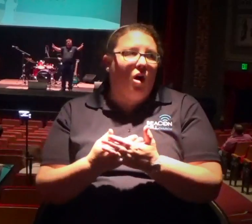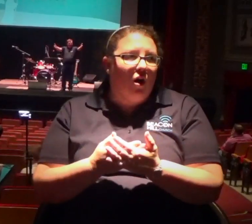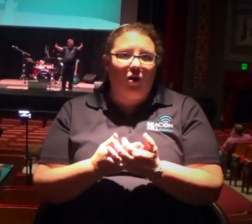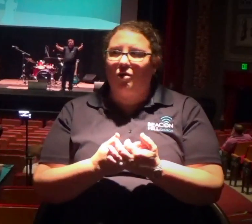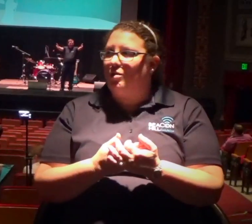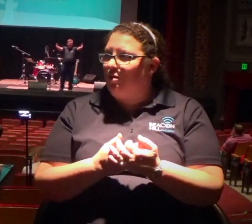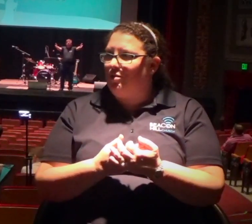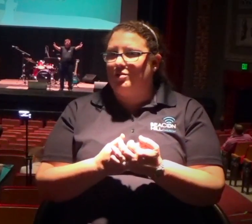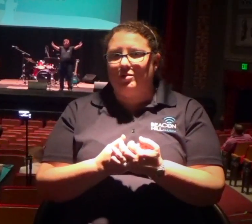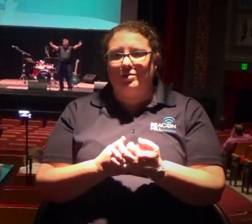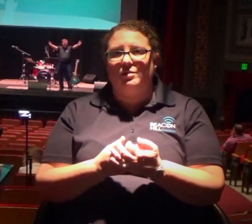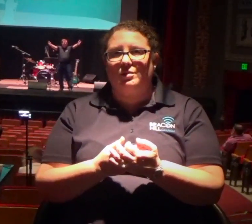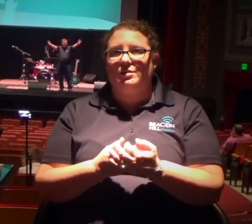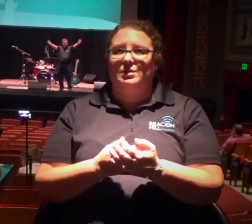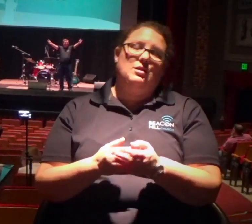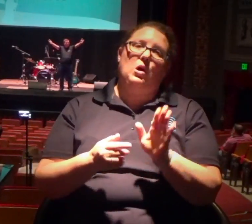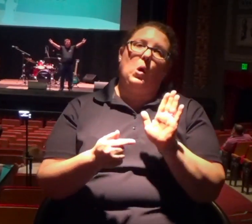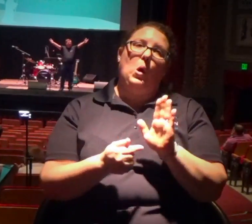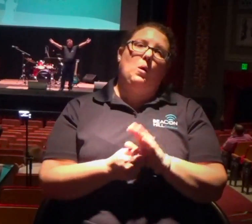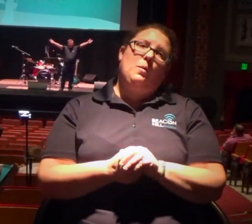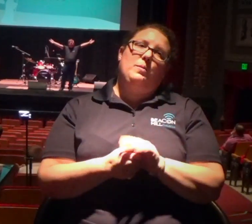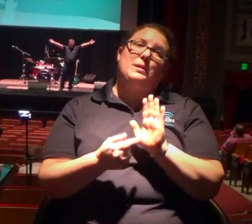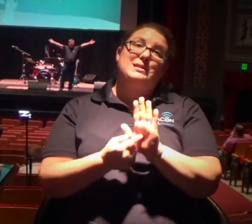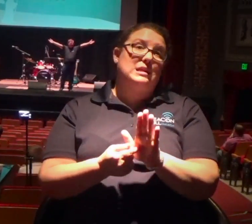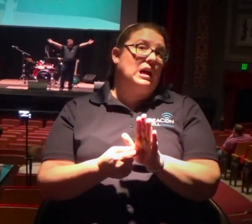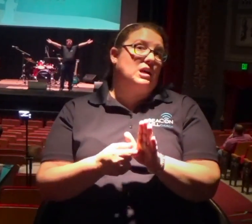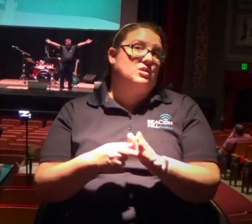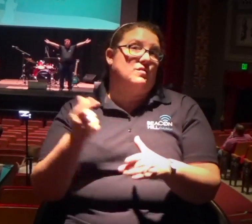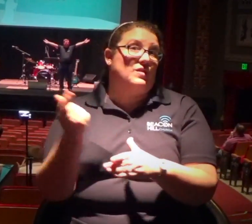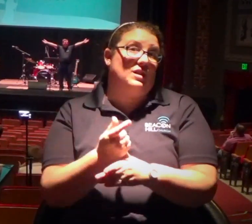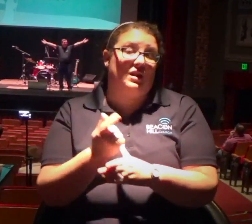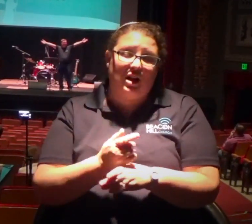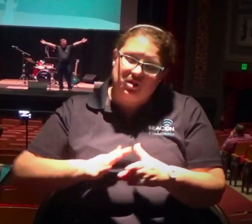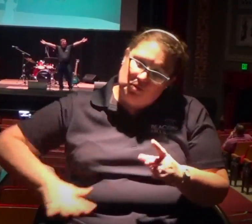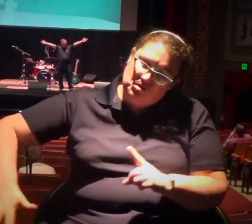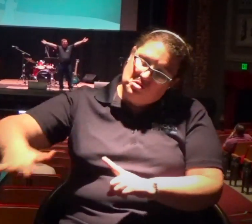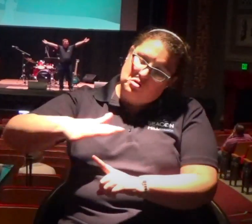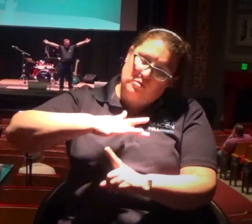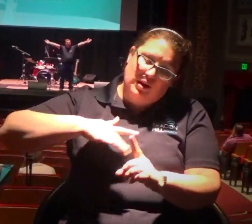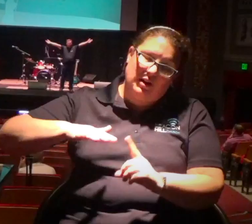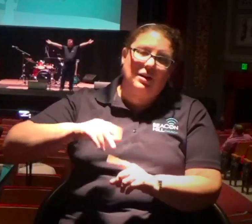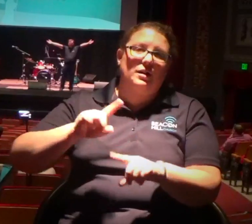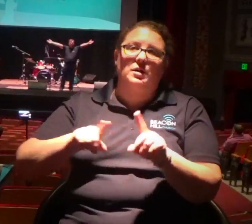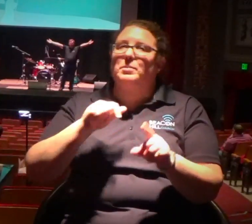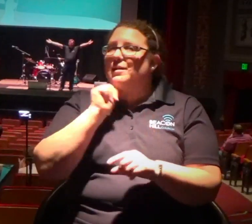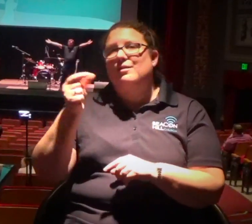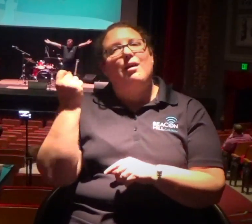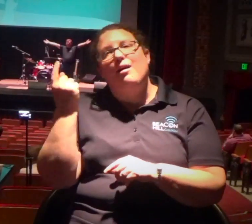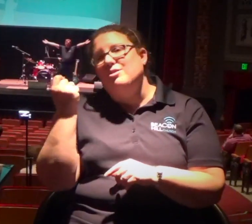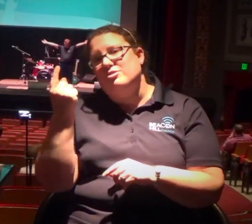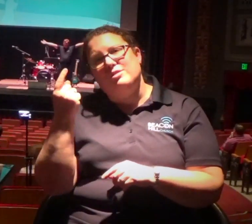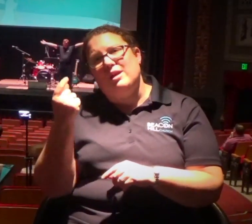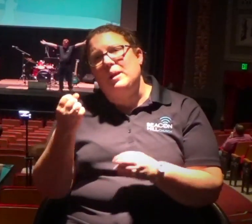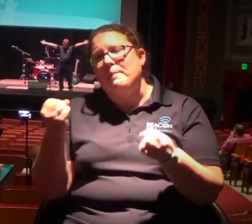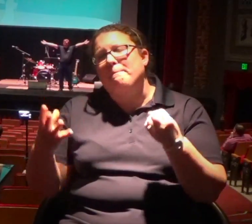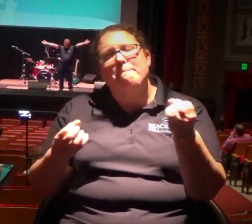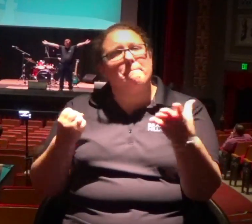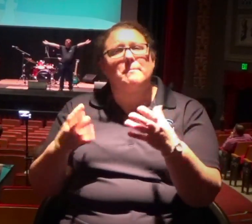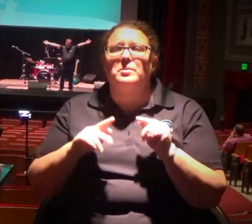of the gospel, he just doesn't understand. And there's so many people that don't understand the truth of the gospel of Jesus Christ.